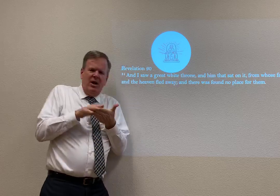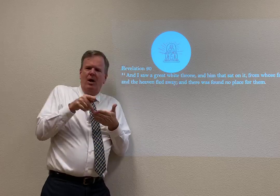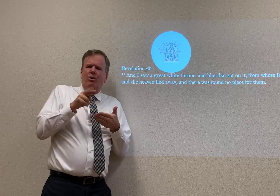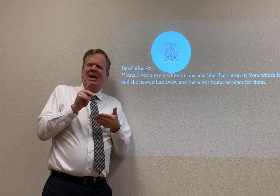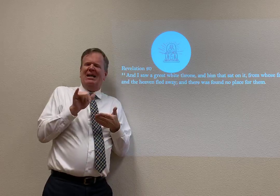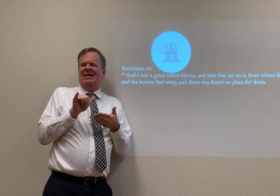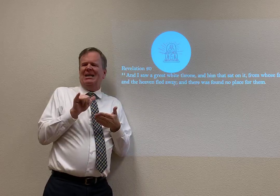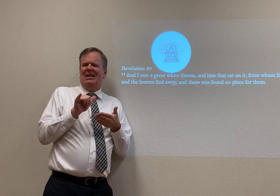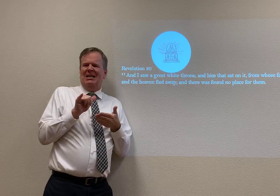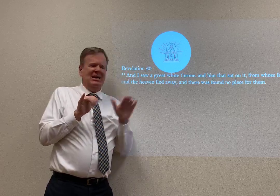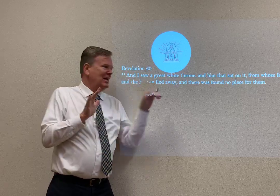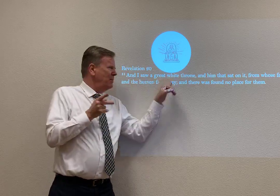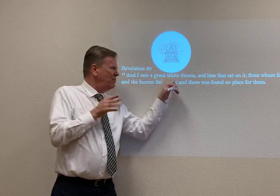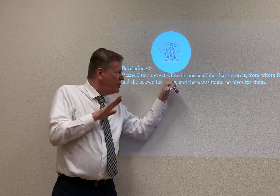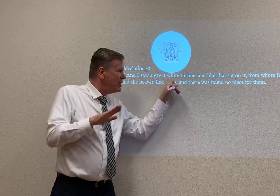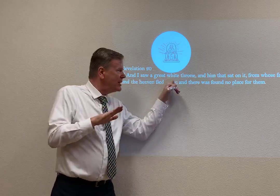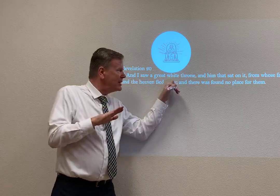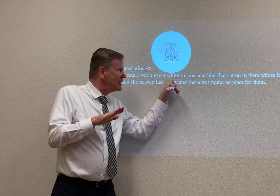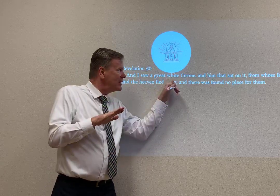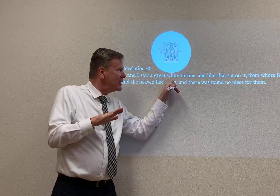Which is, again, is pointing towards purity.